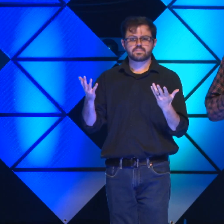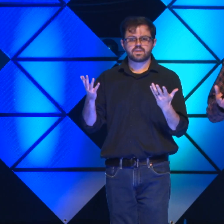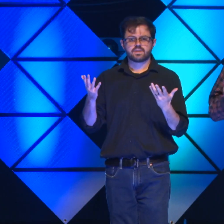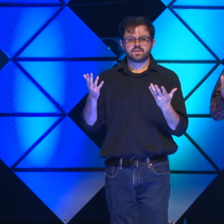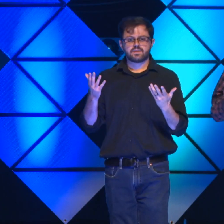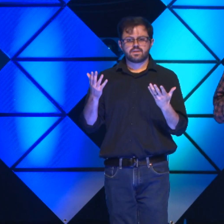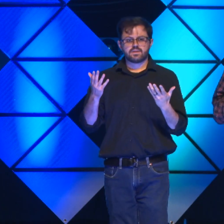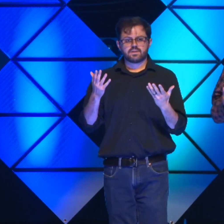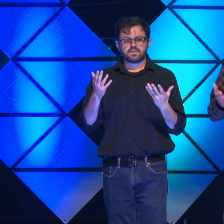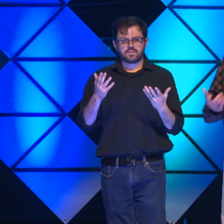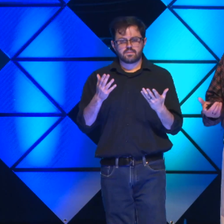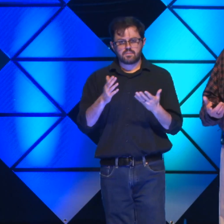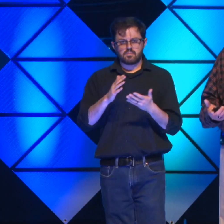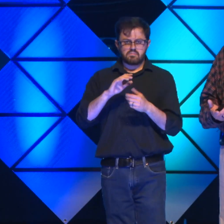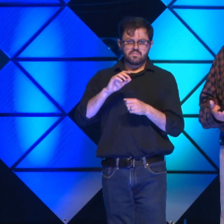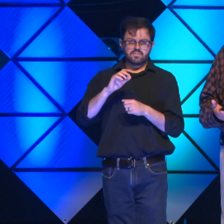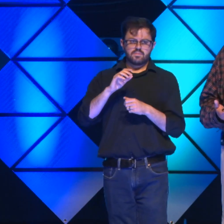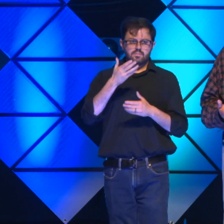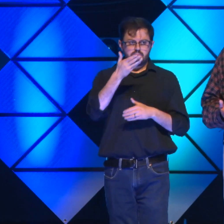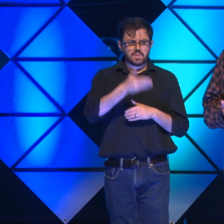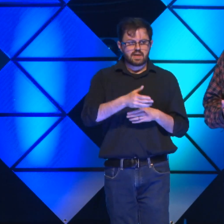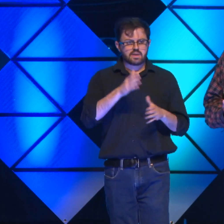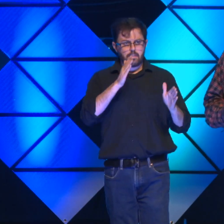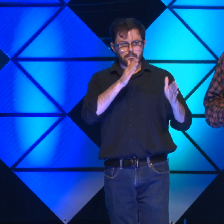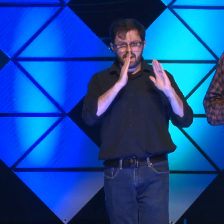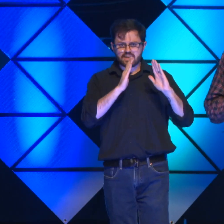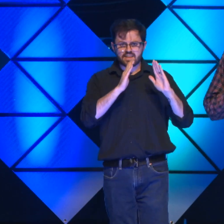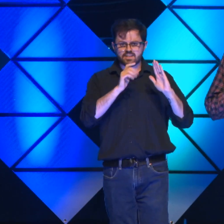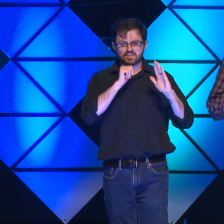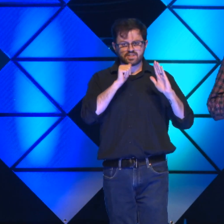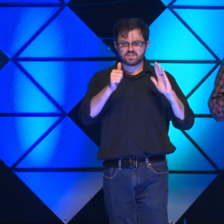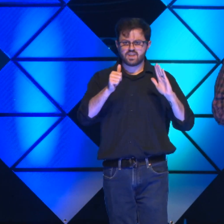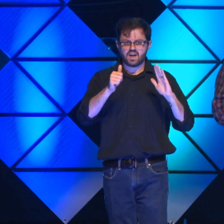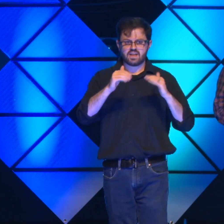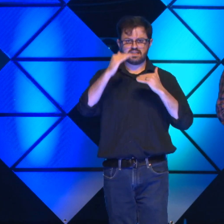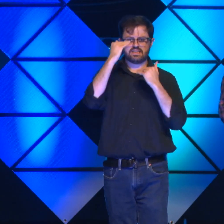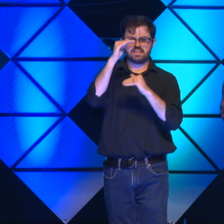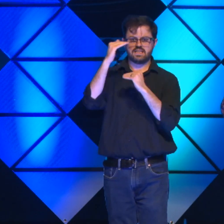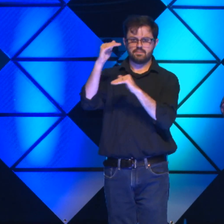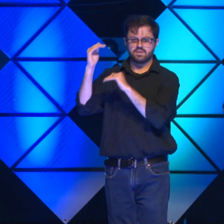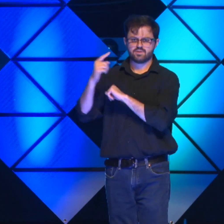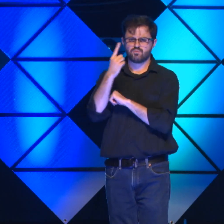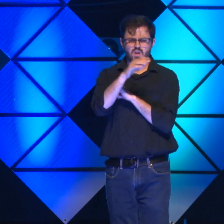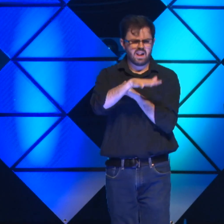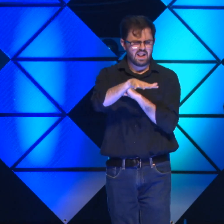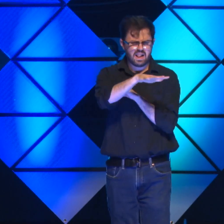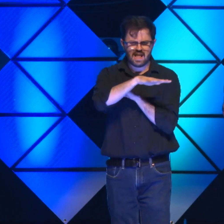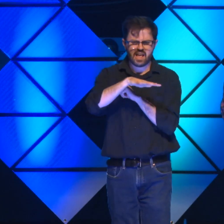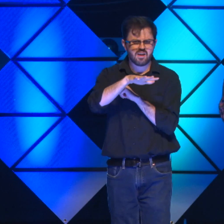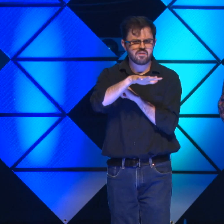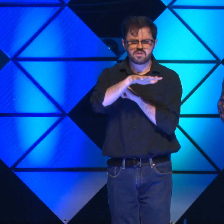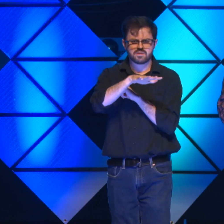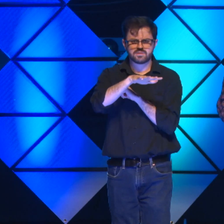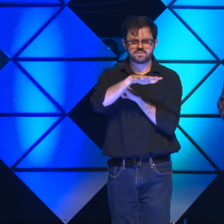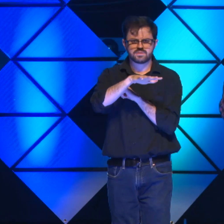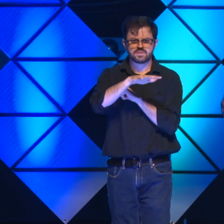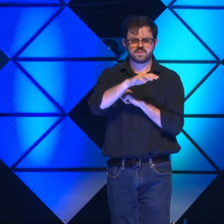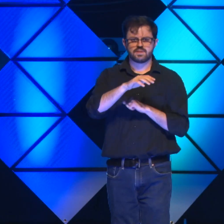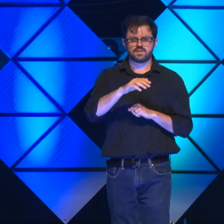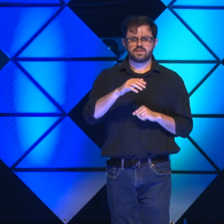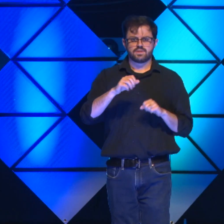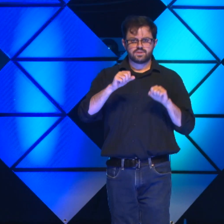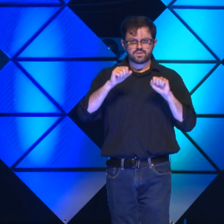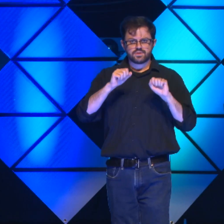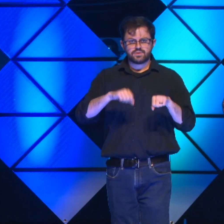doesn't have any bounds of space, right? You can be present in your everyday life in the spaces you spend